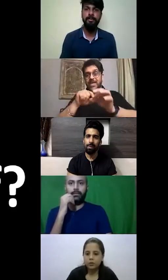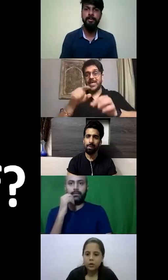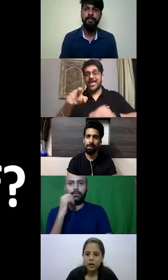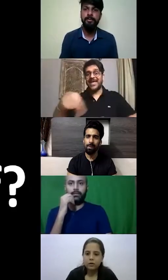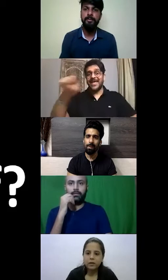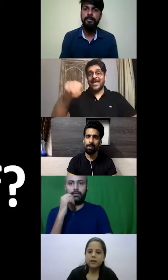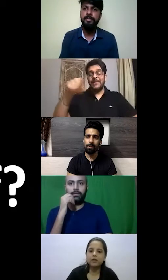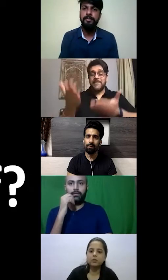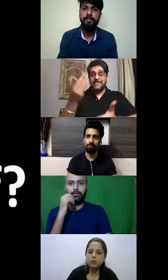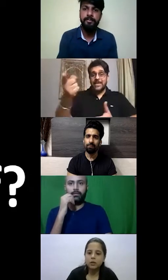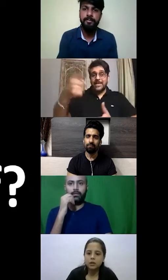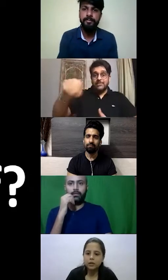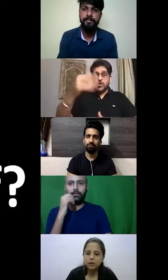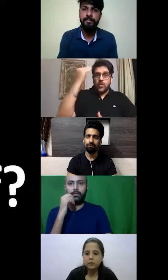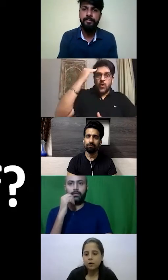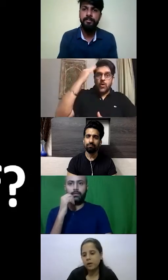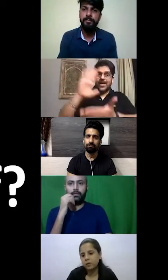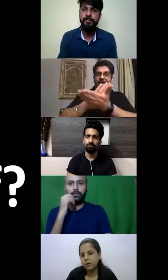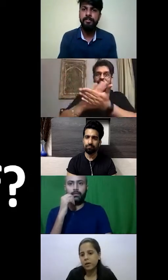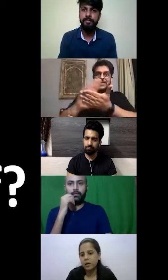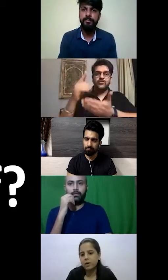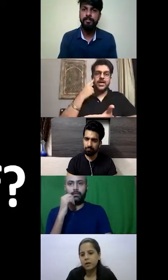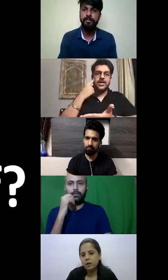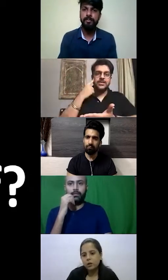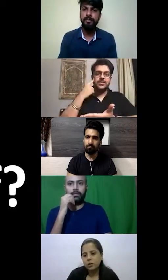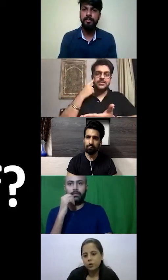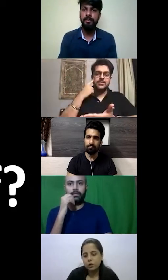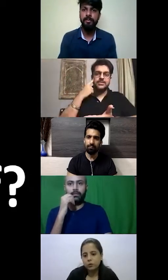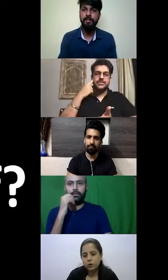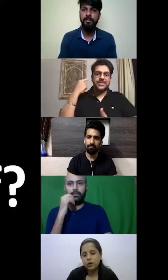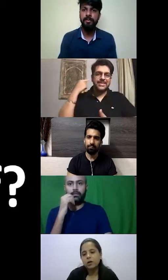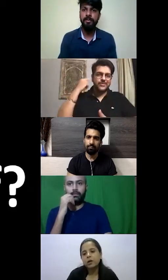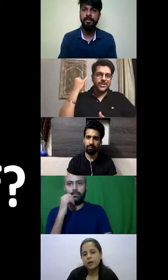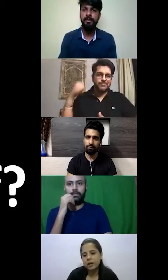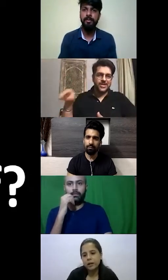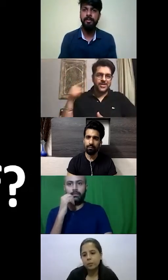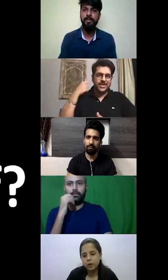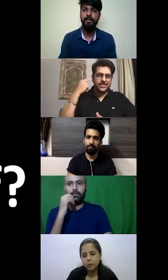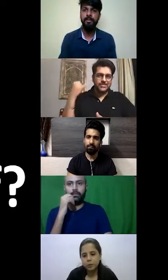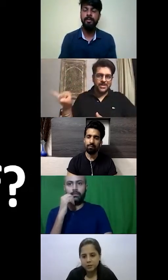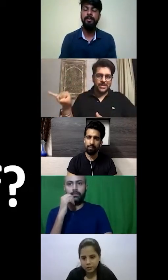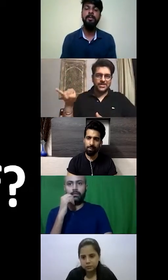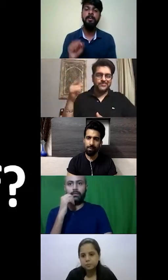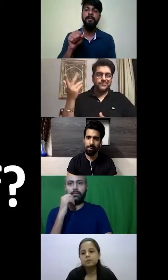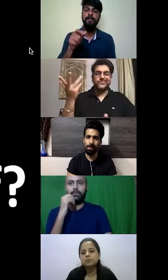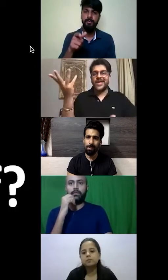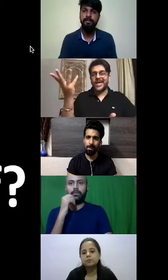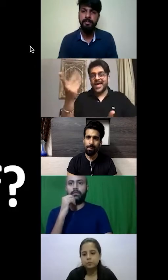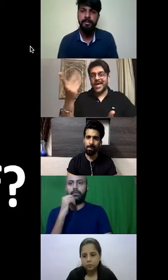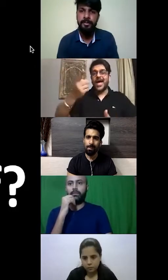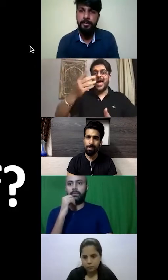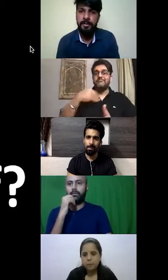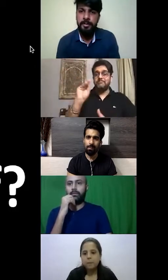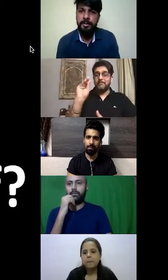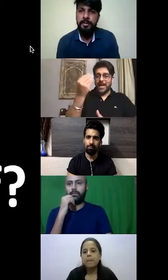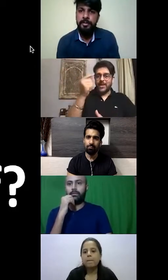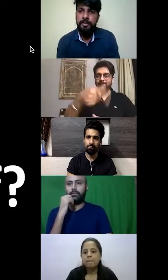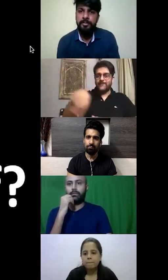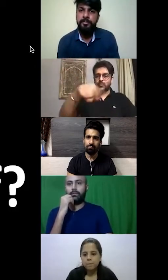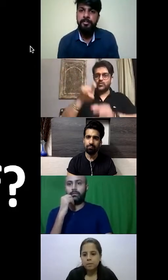Okay, so I would like to inform everyone, maybe, you know, for a hearing impaired person,